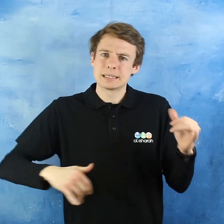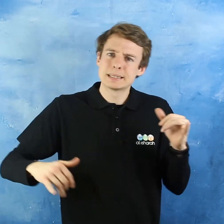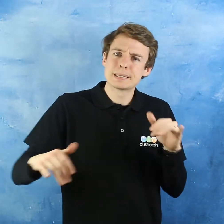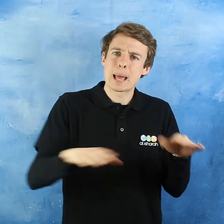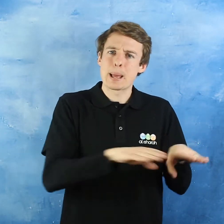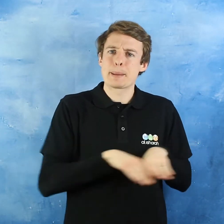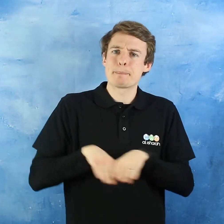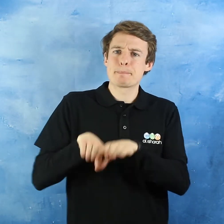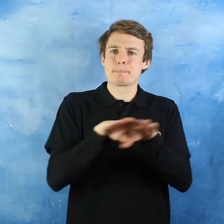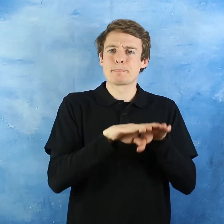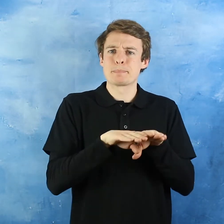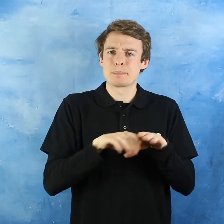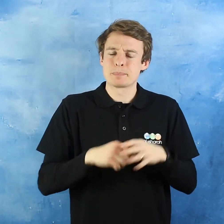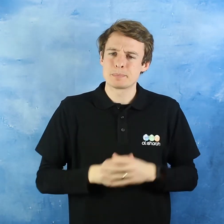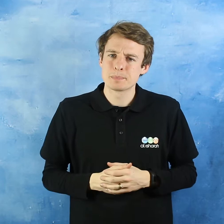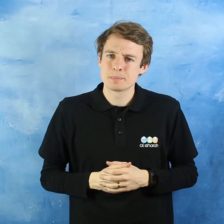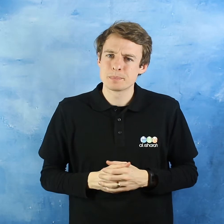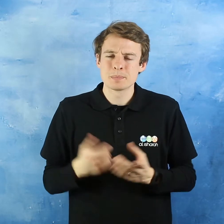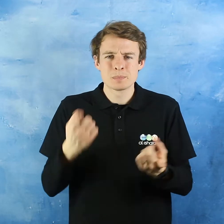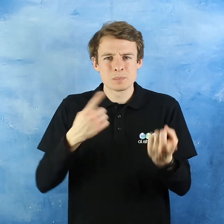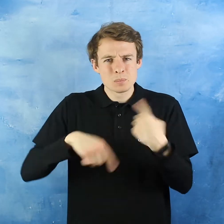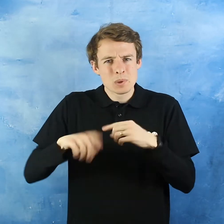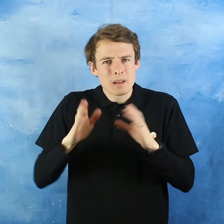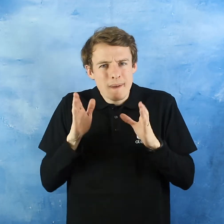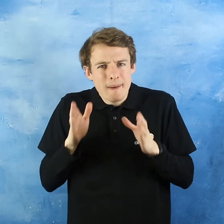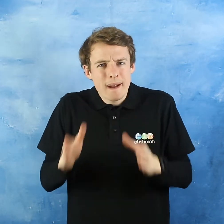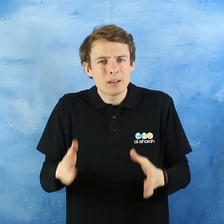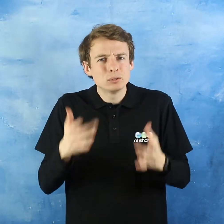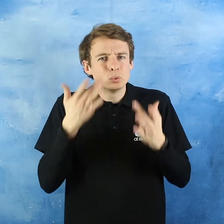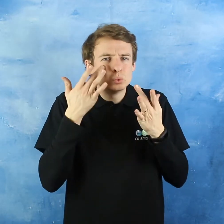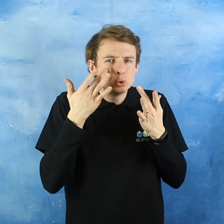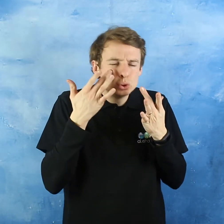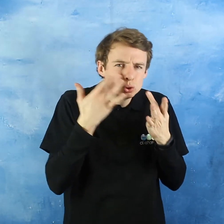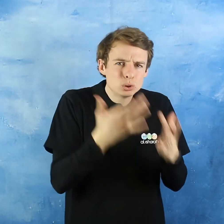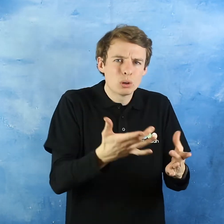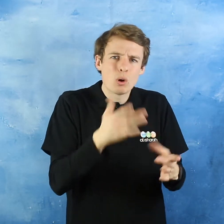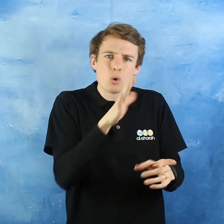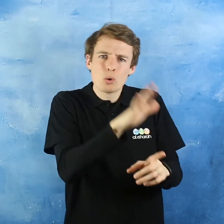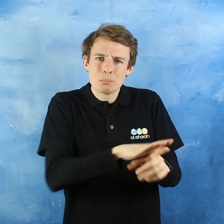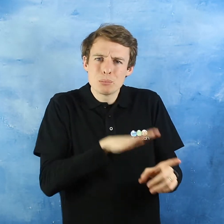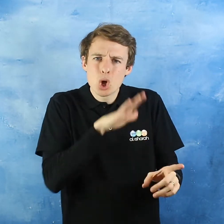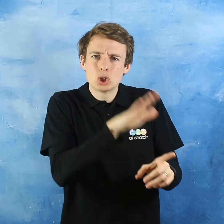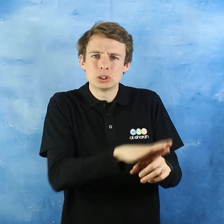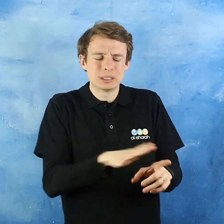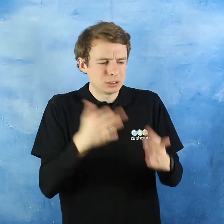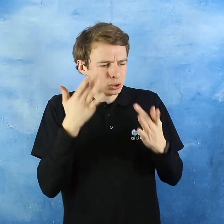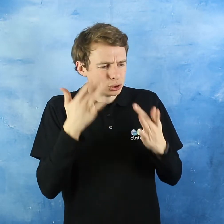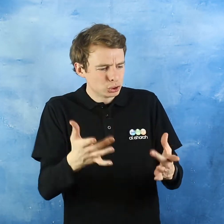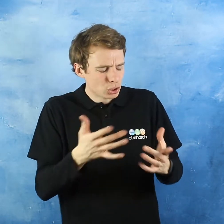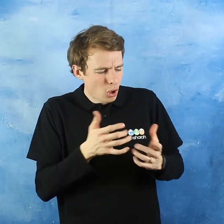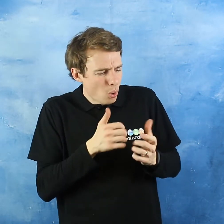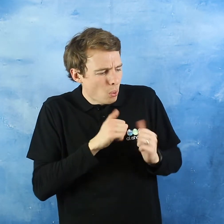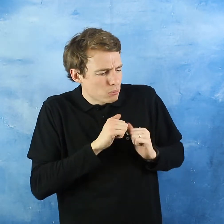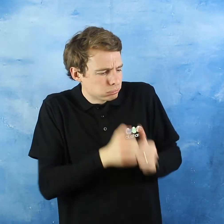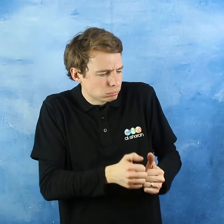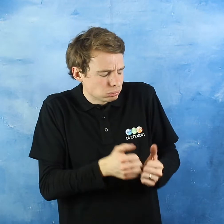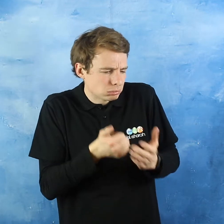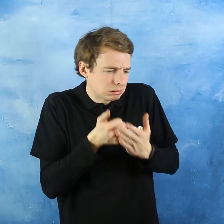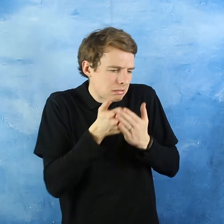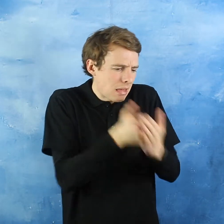and whenever the appeal comes, we don't forget them, we give them charity, try to help them. And next